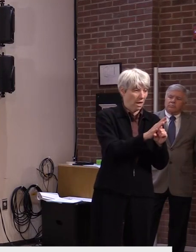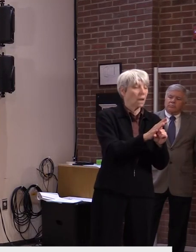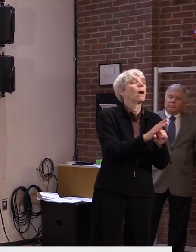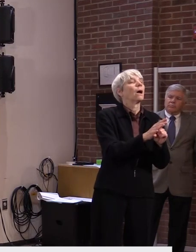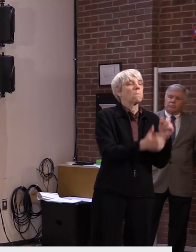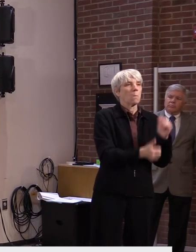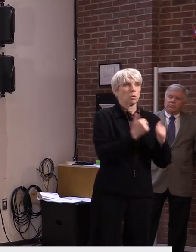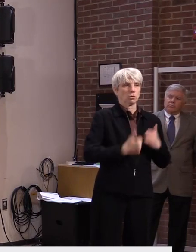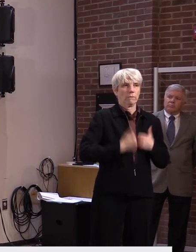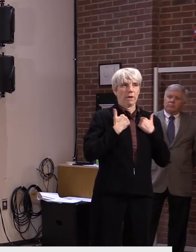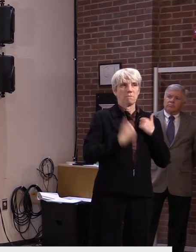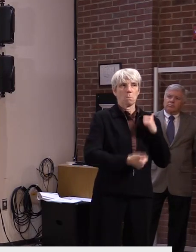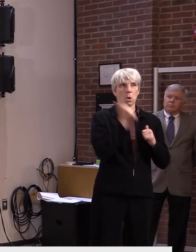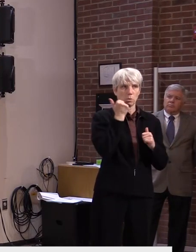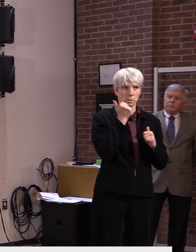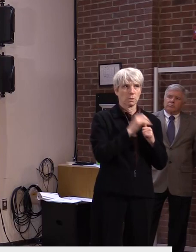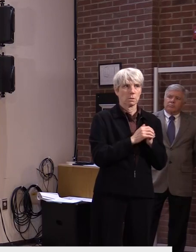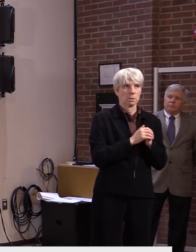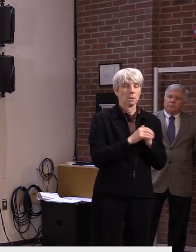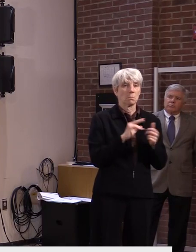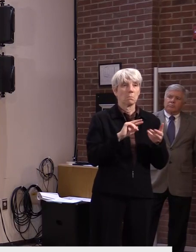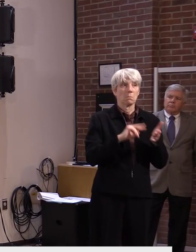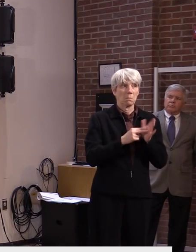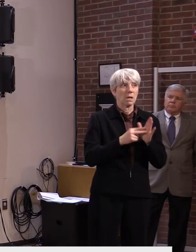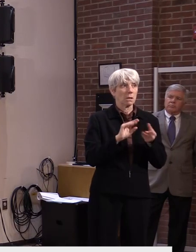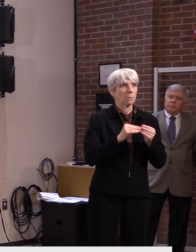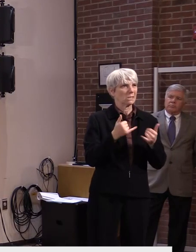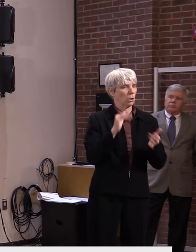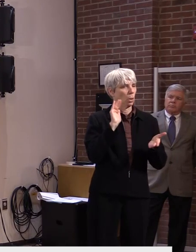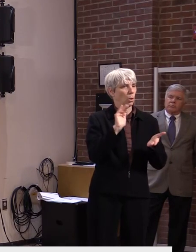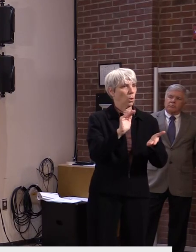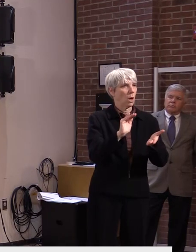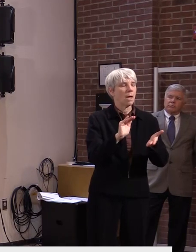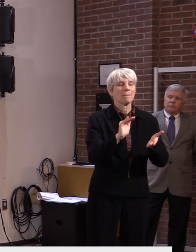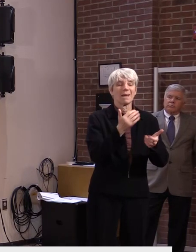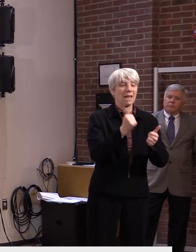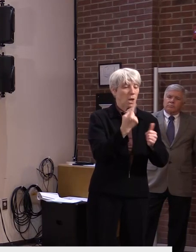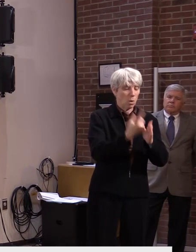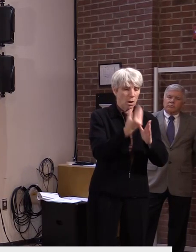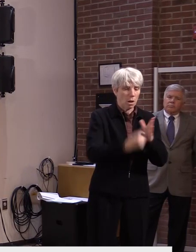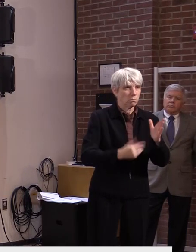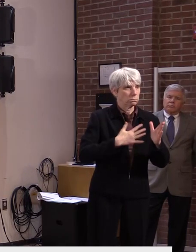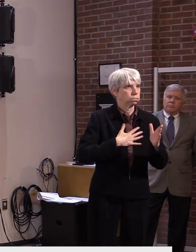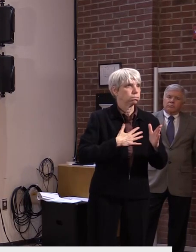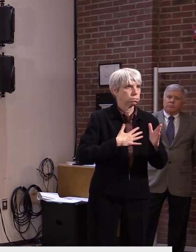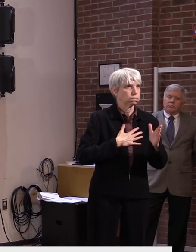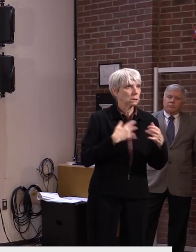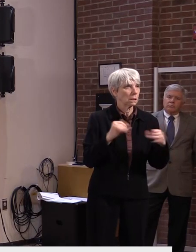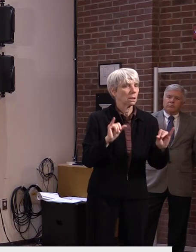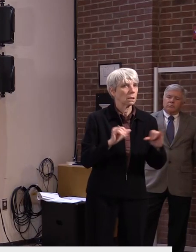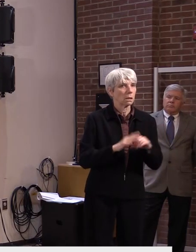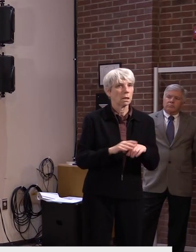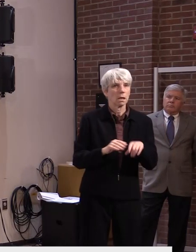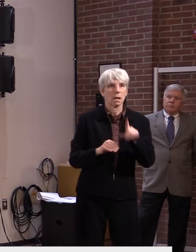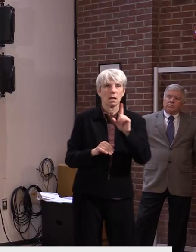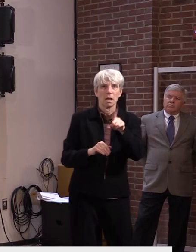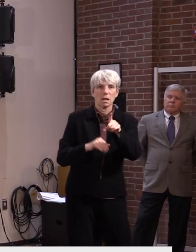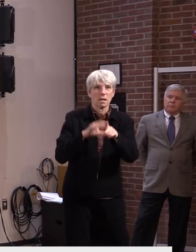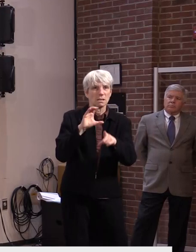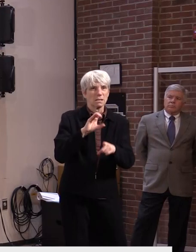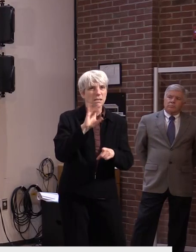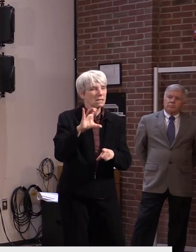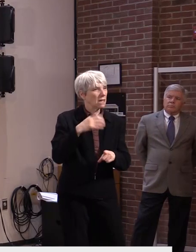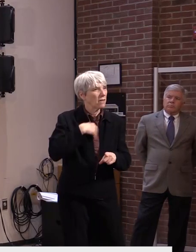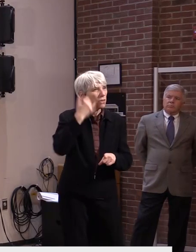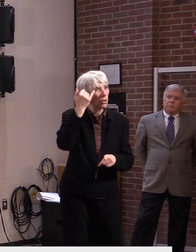every death is tragic, and if we could avoid it, we would. No mitigation measures you could see that would help those numbers? I'm